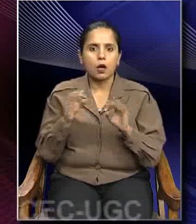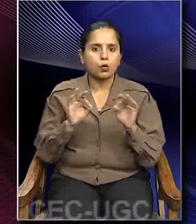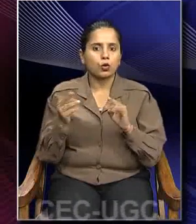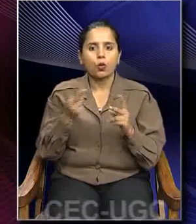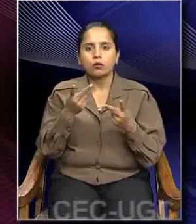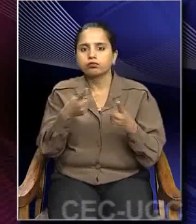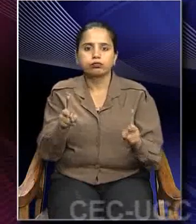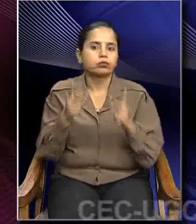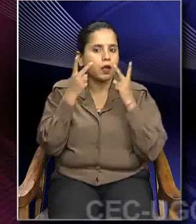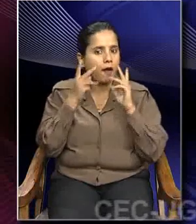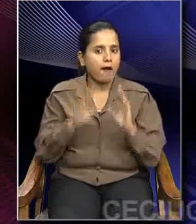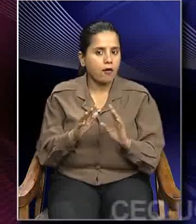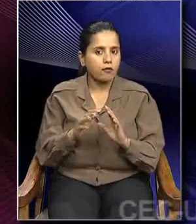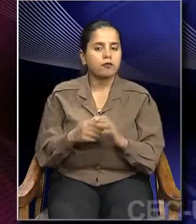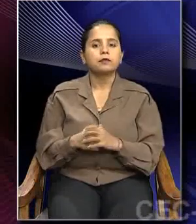other.